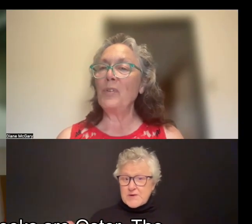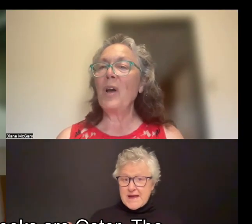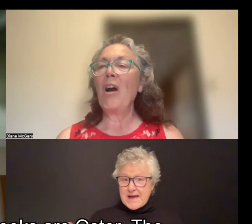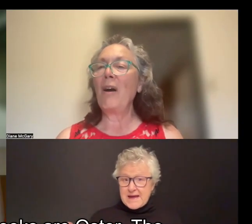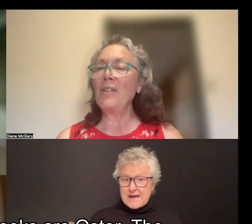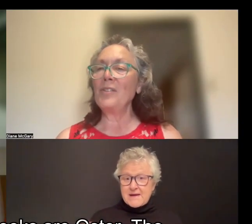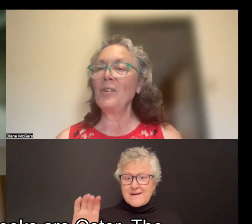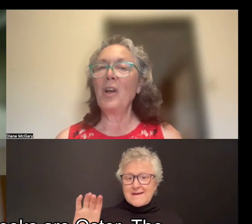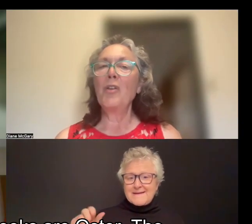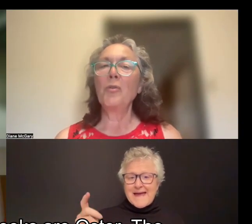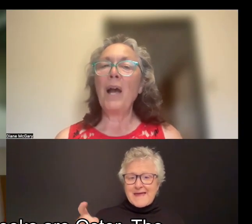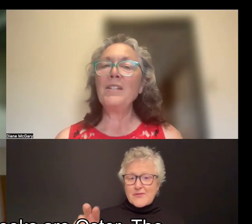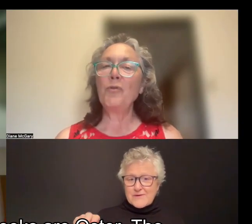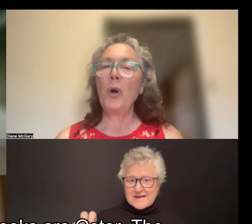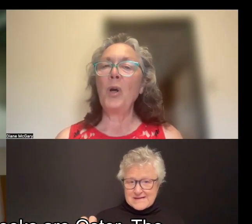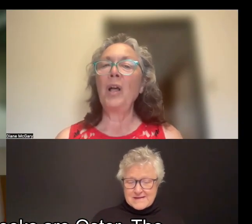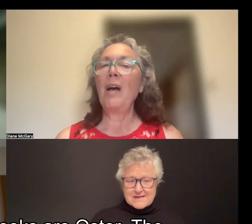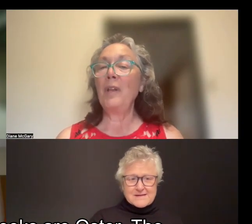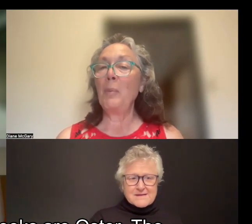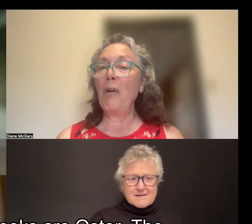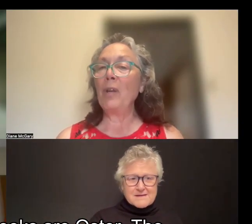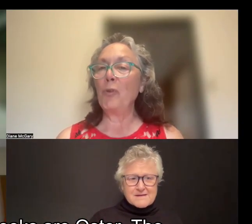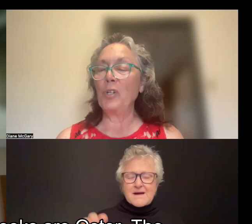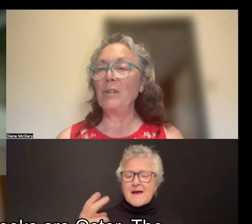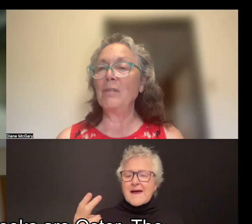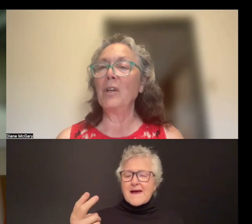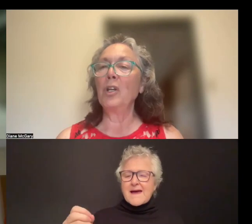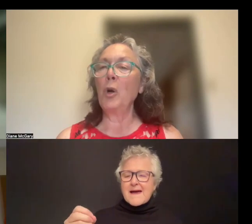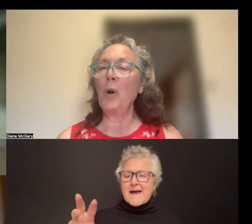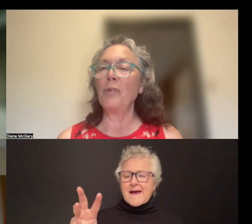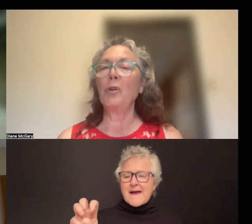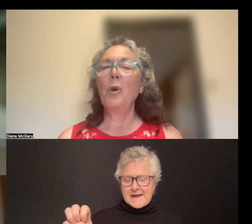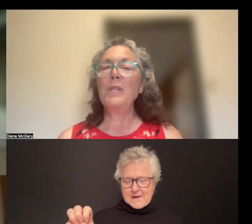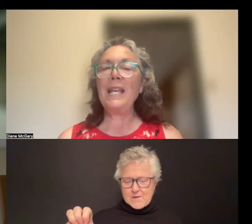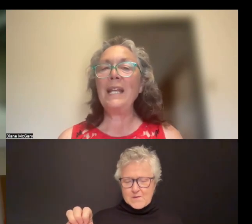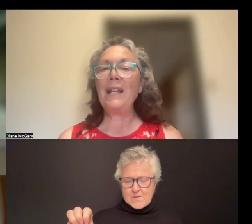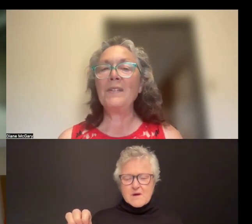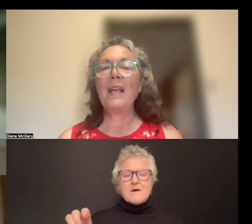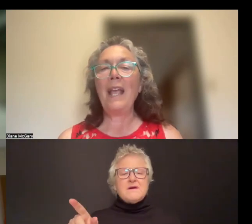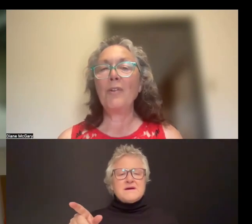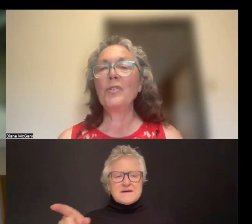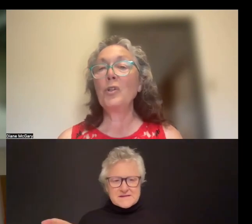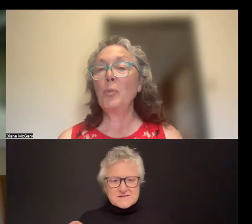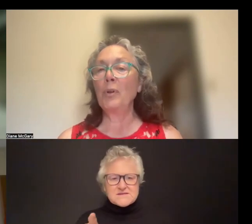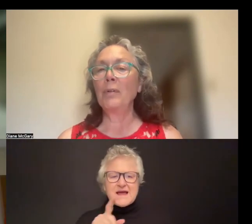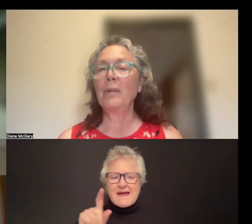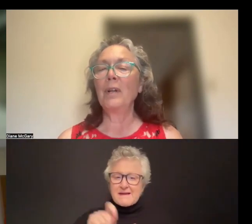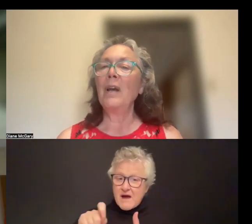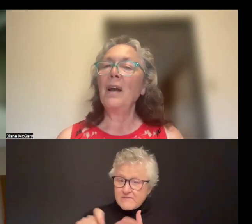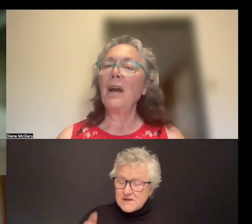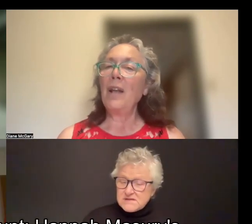recent books are Astor, The Rise and Fall of an American Fortune, co-authored with CNN's Anderson